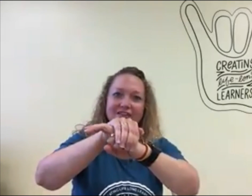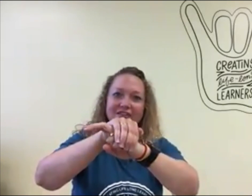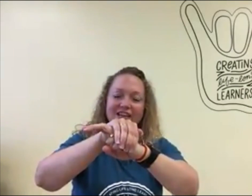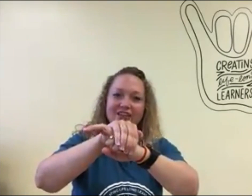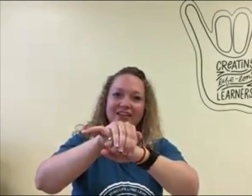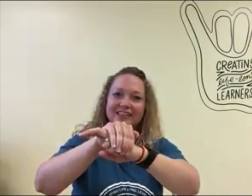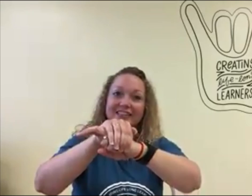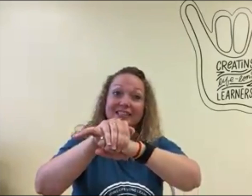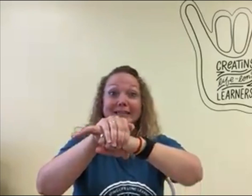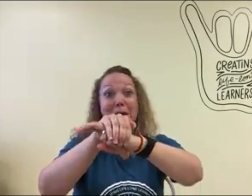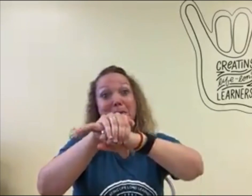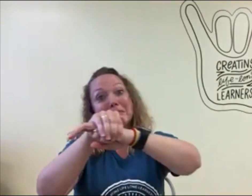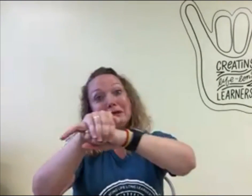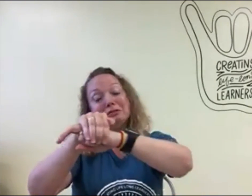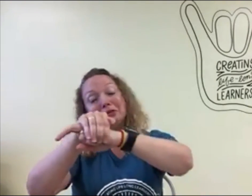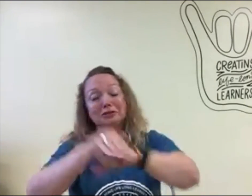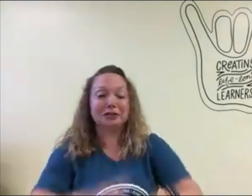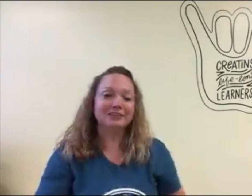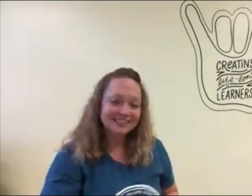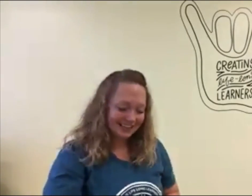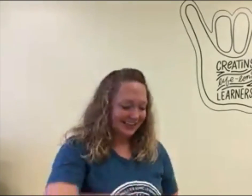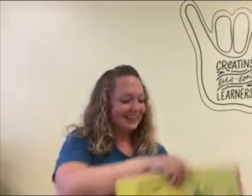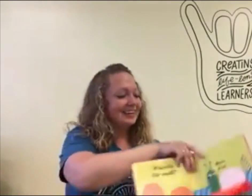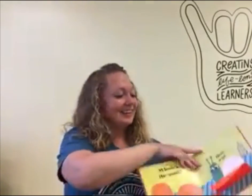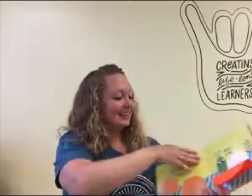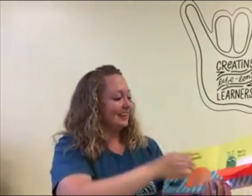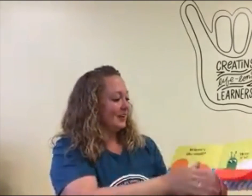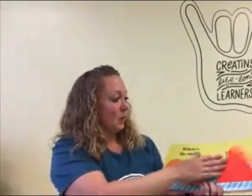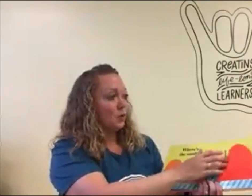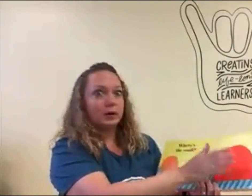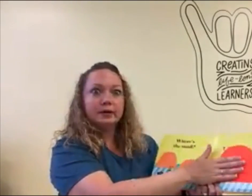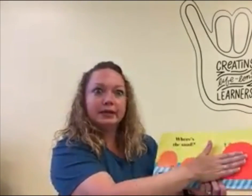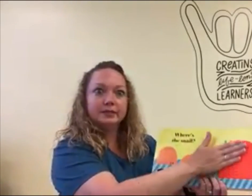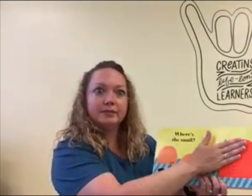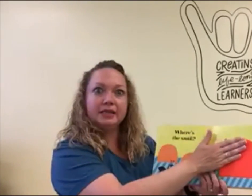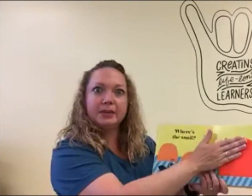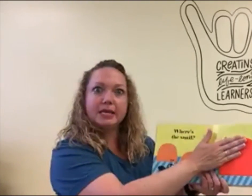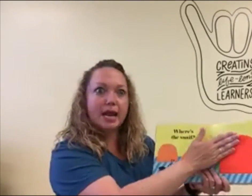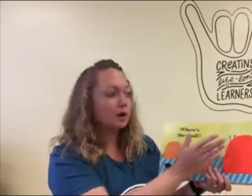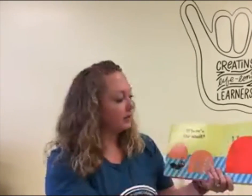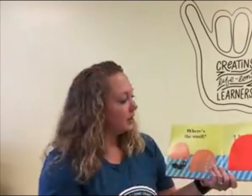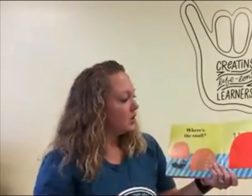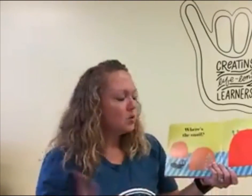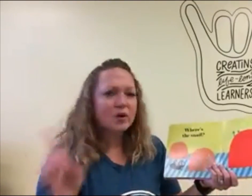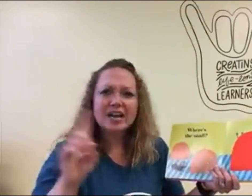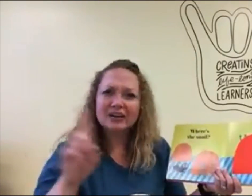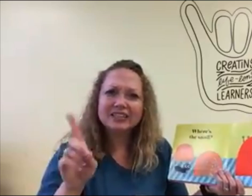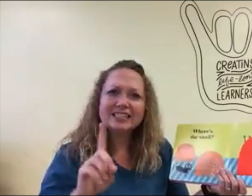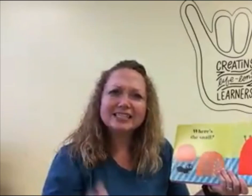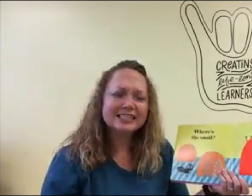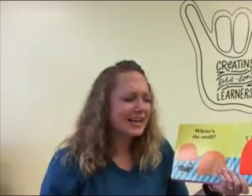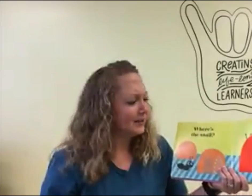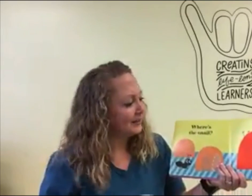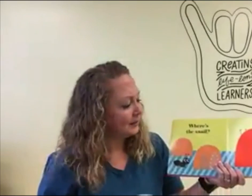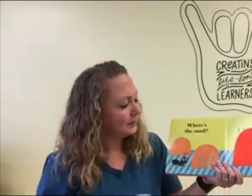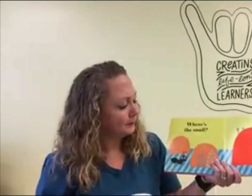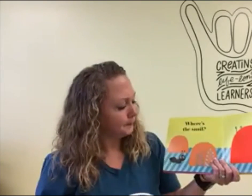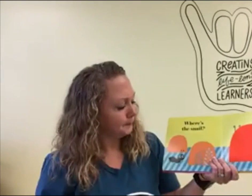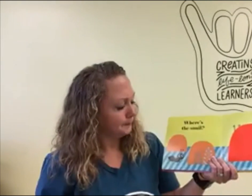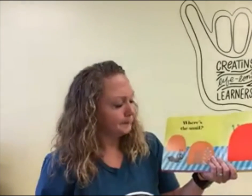is a snail. Kind of looks like a snail. Ooh, he's peeking out. Where is the snail? Where do you think